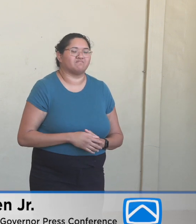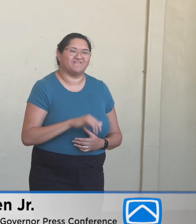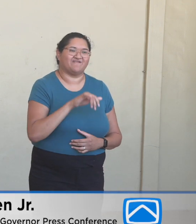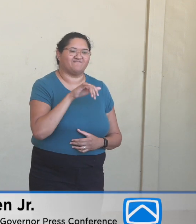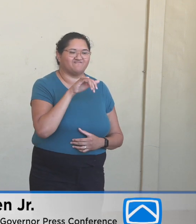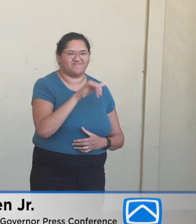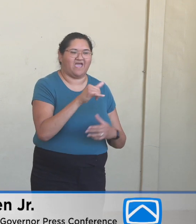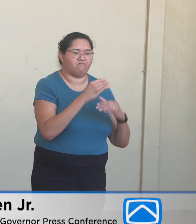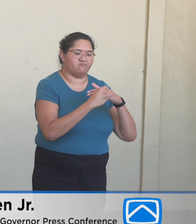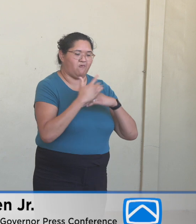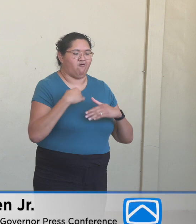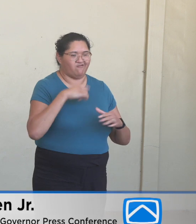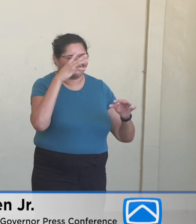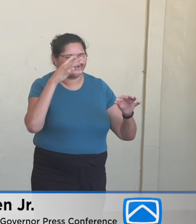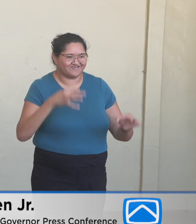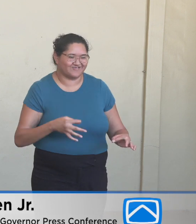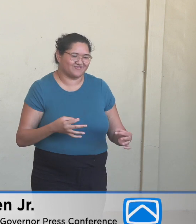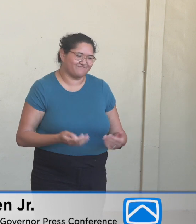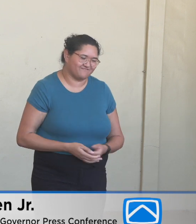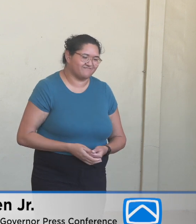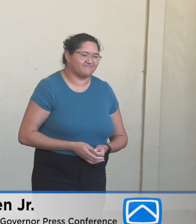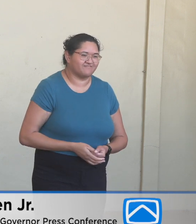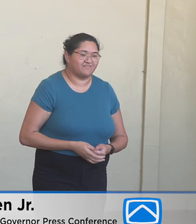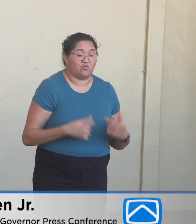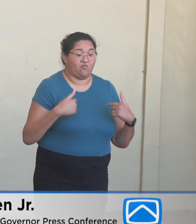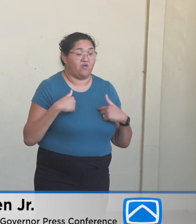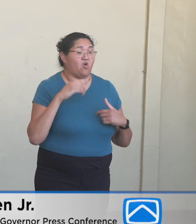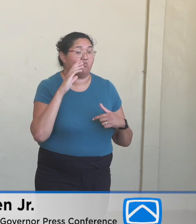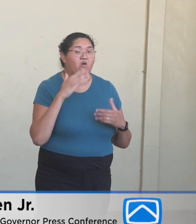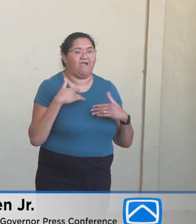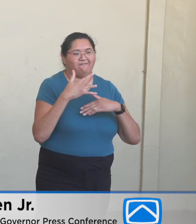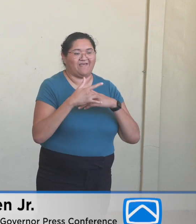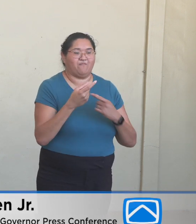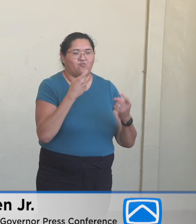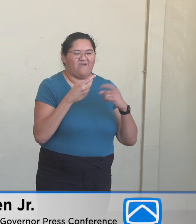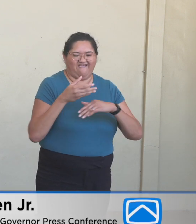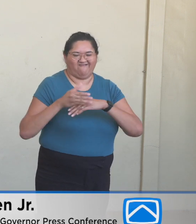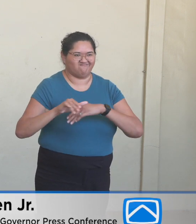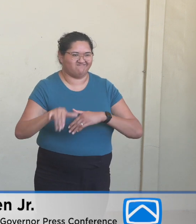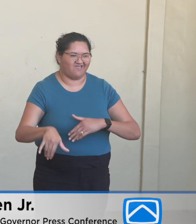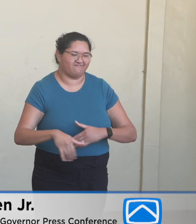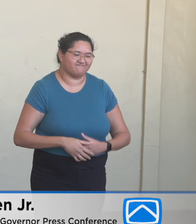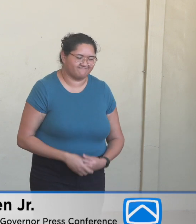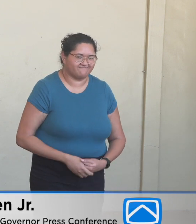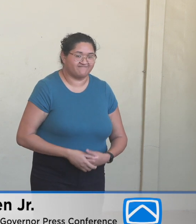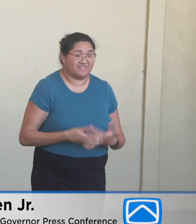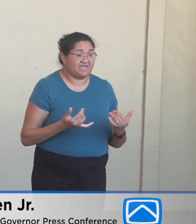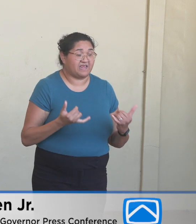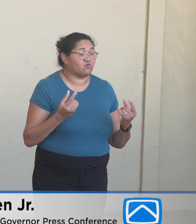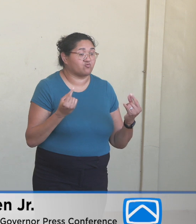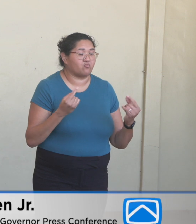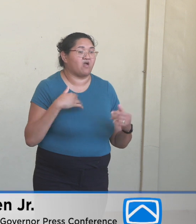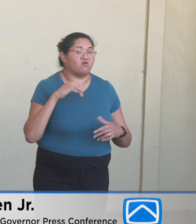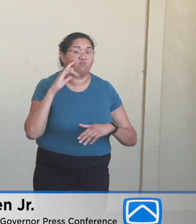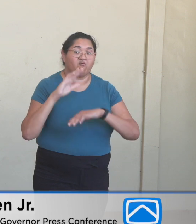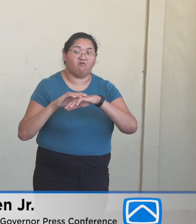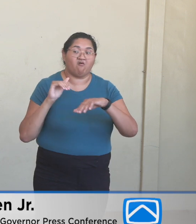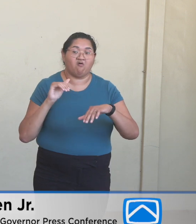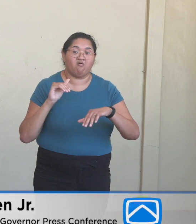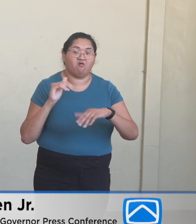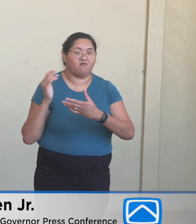into our decision as well. So I will be available for questions after that. At this time, I will call